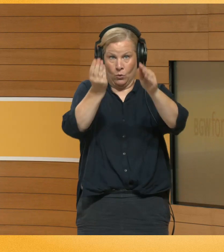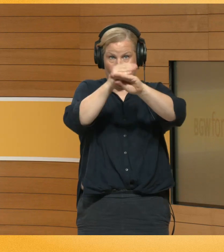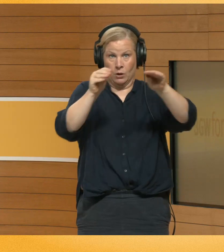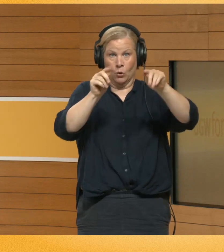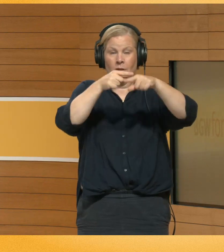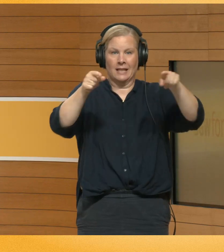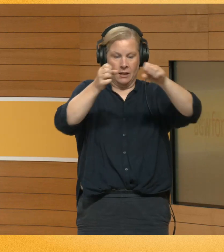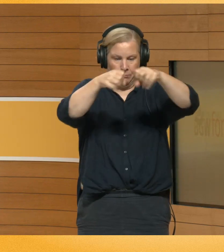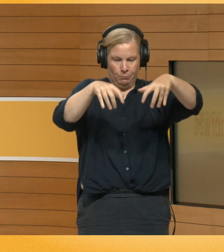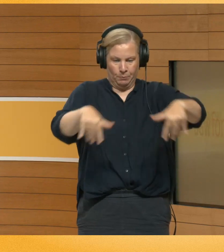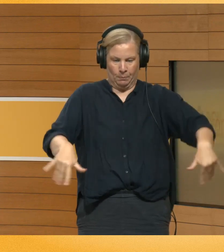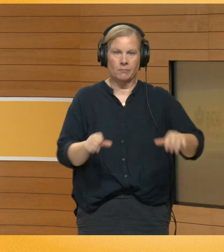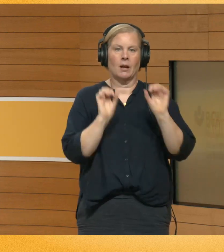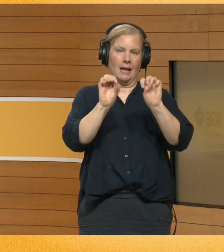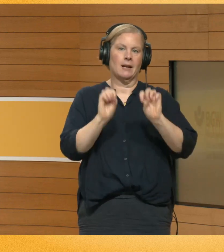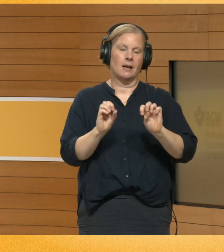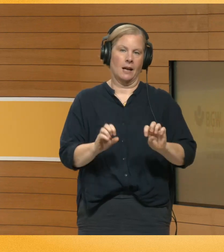least